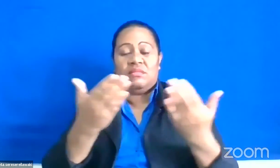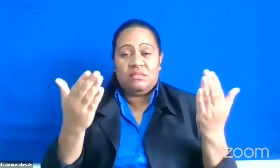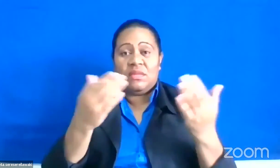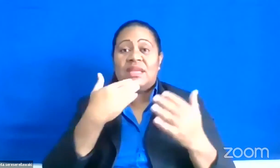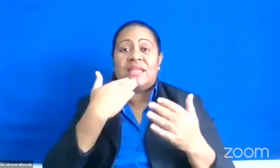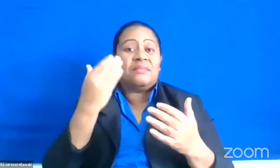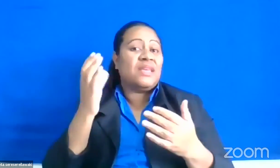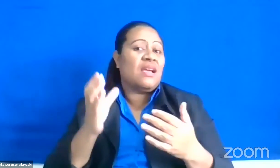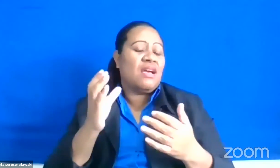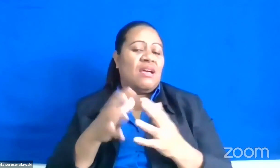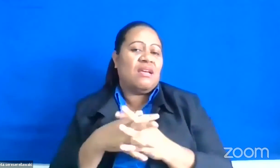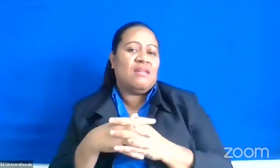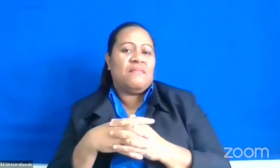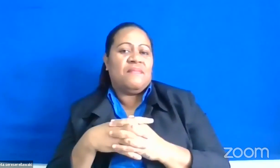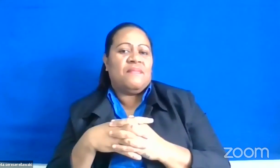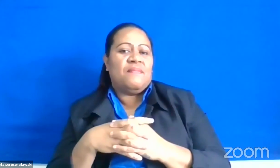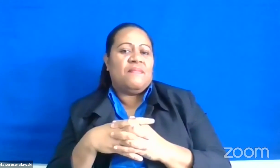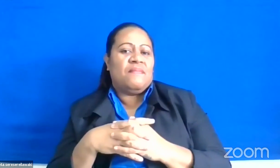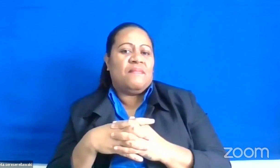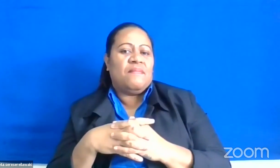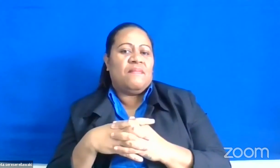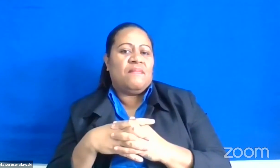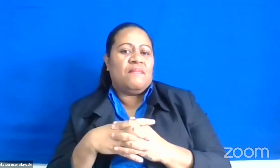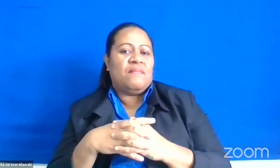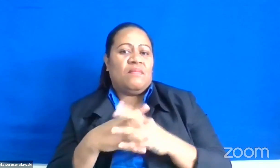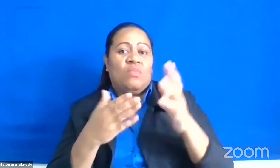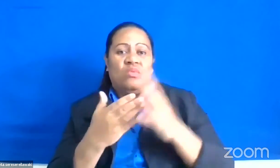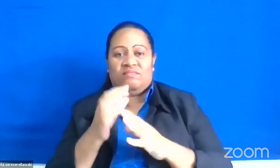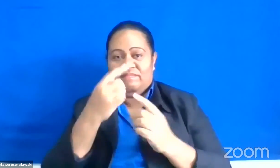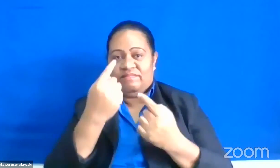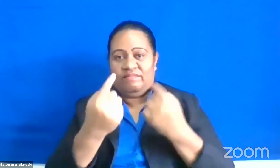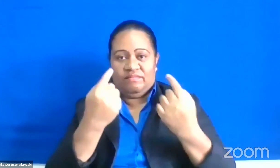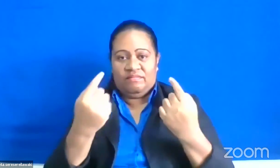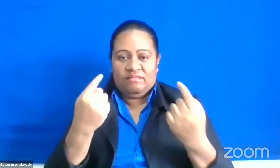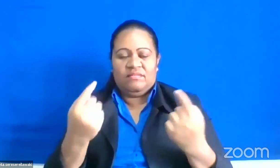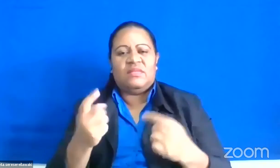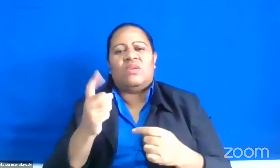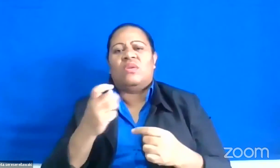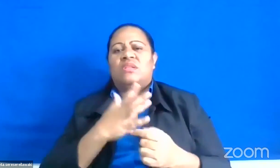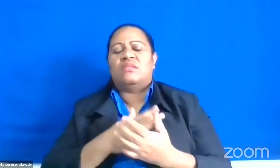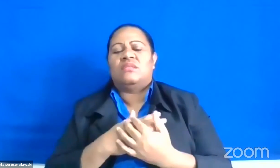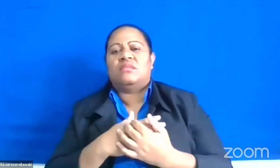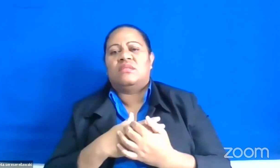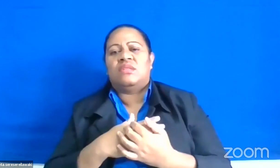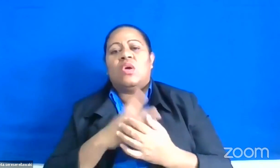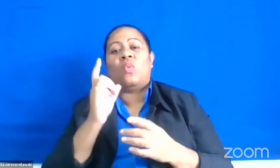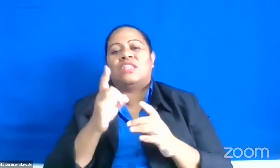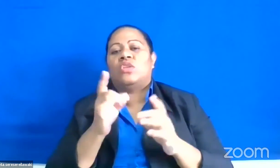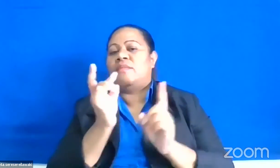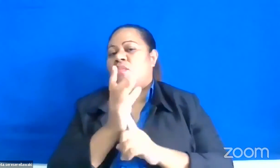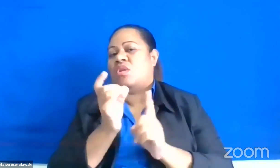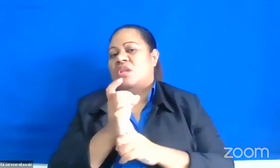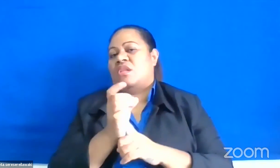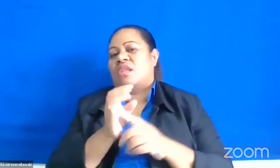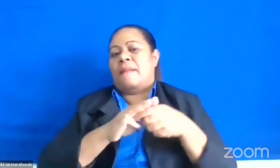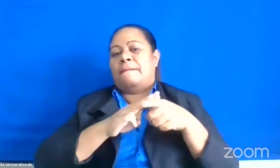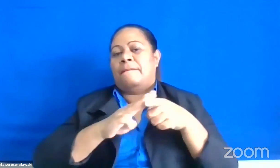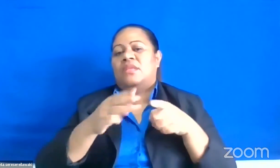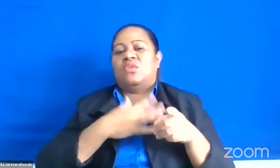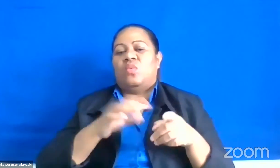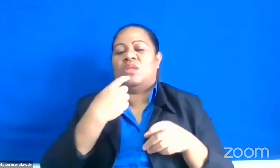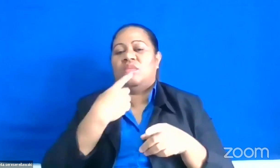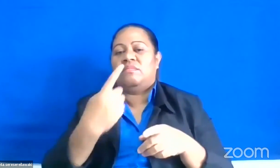just go through one by one and say what are your key messages that you'd like to leave with